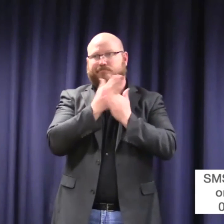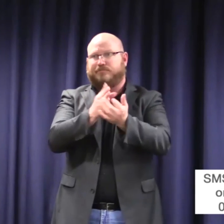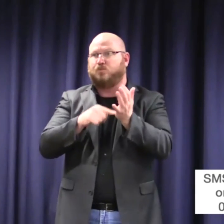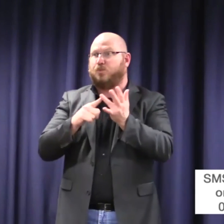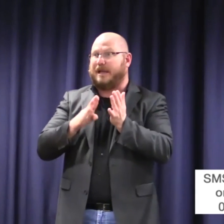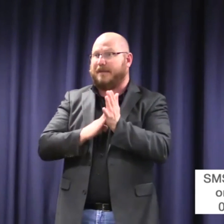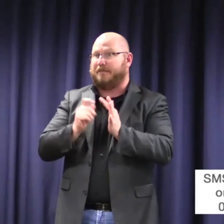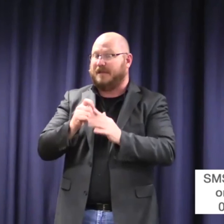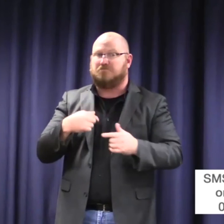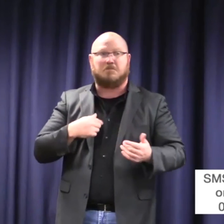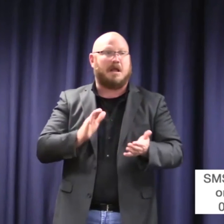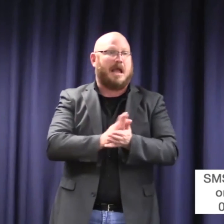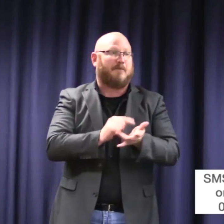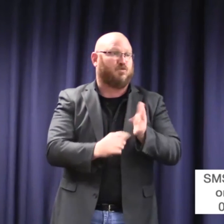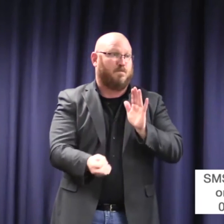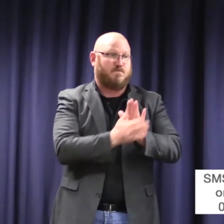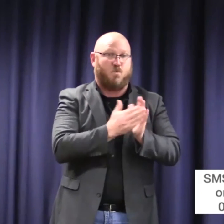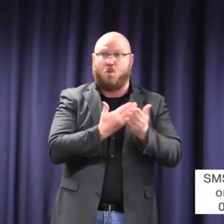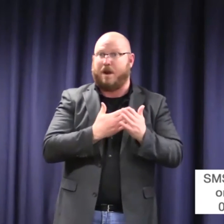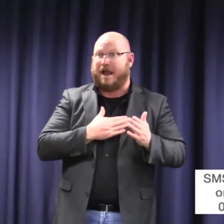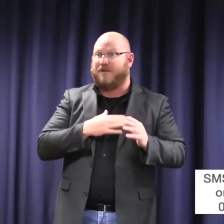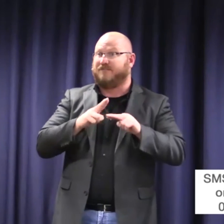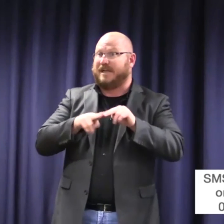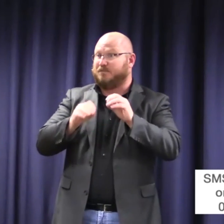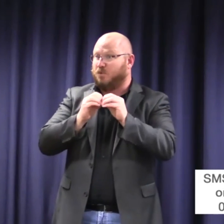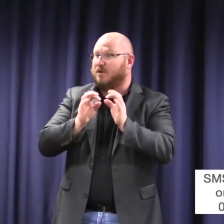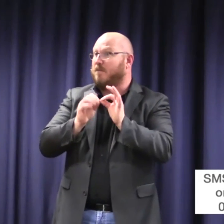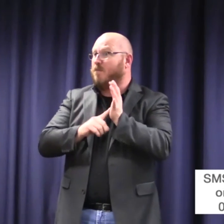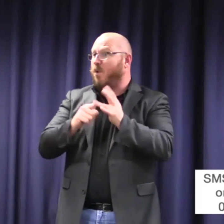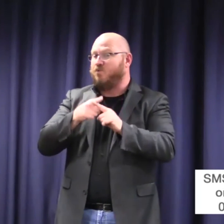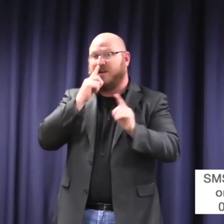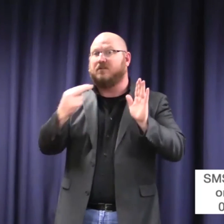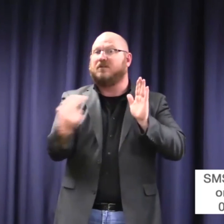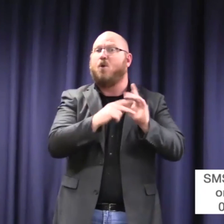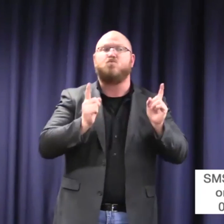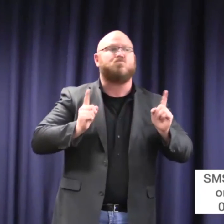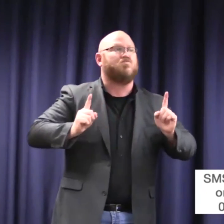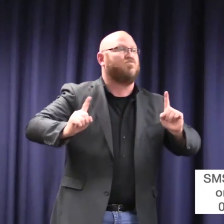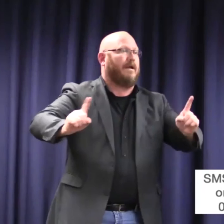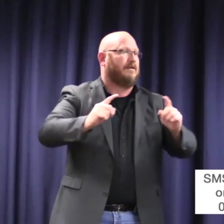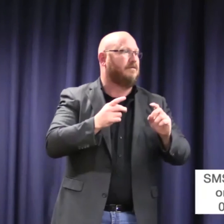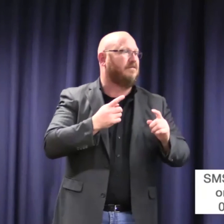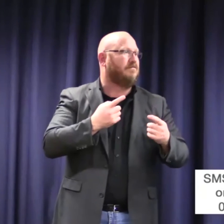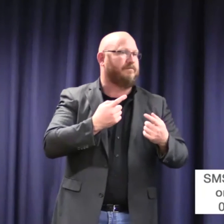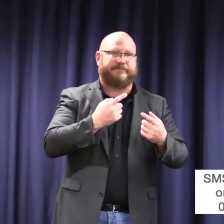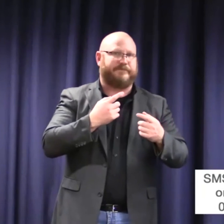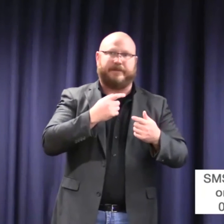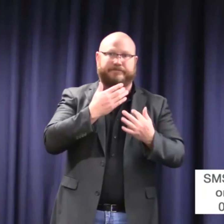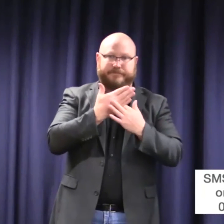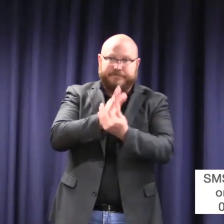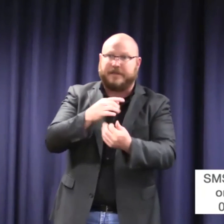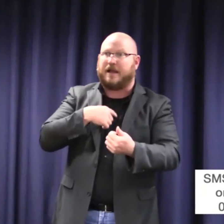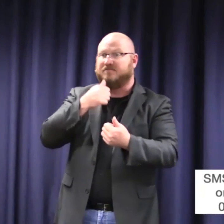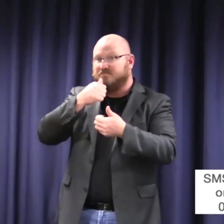developed an information kit that we've sent to the MP. I'm happy to post that on our Facebook or our vlog so that you can all